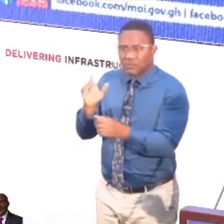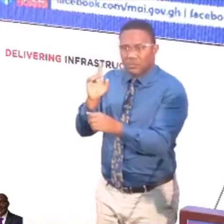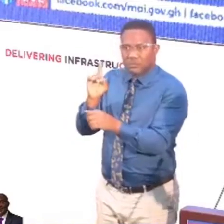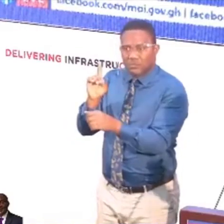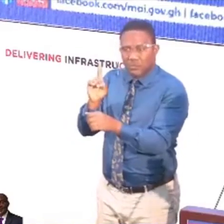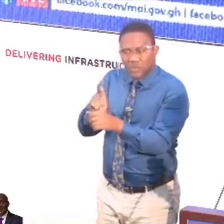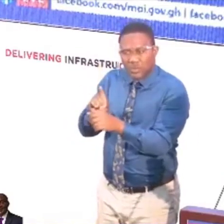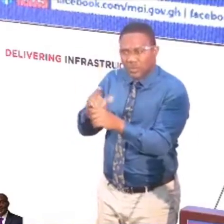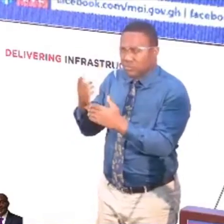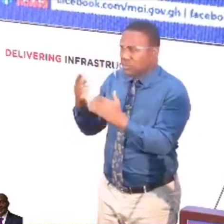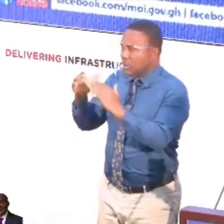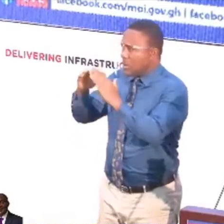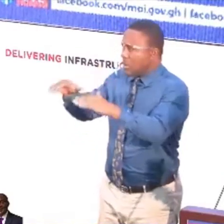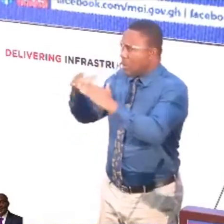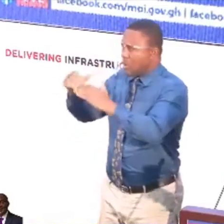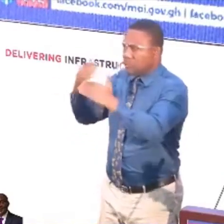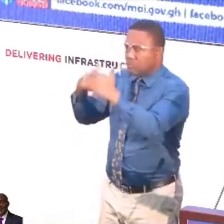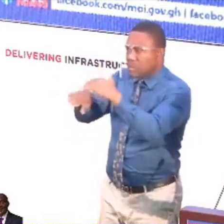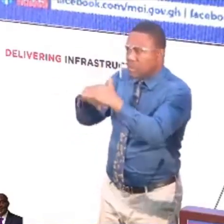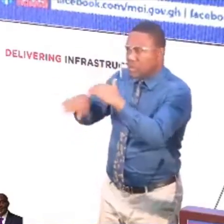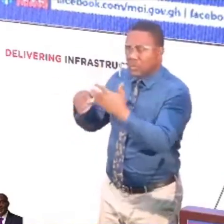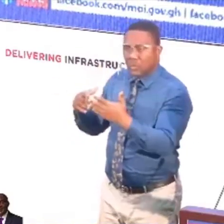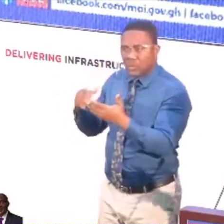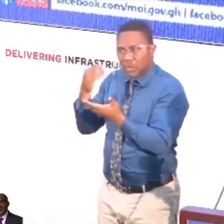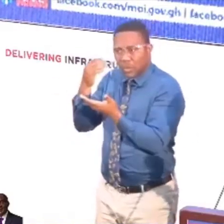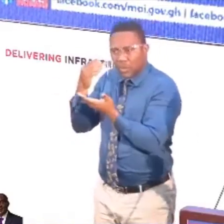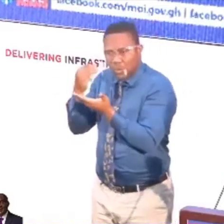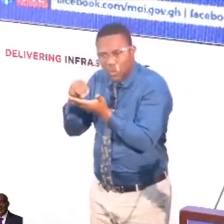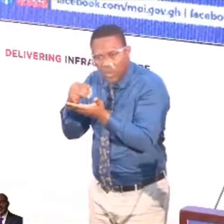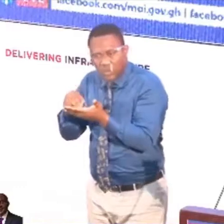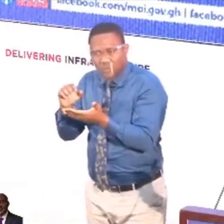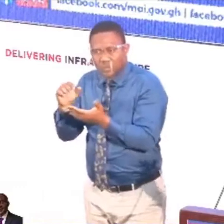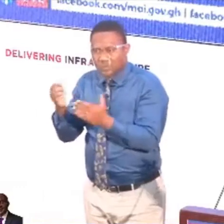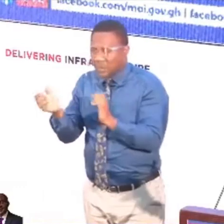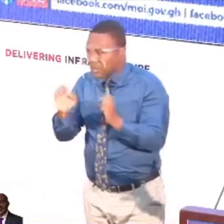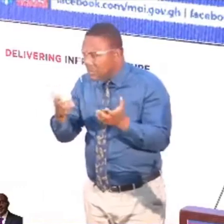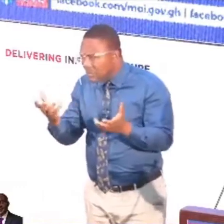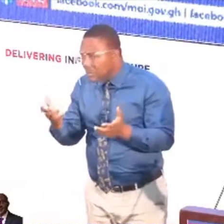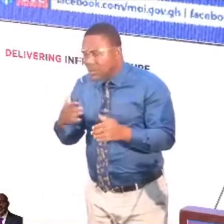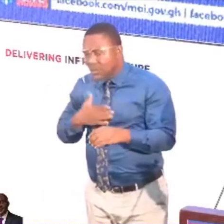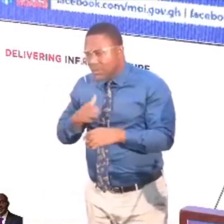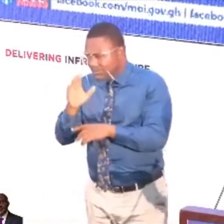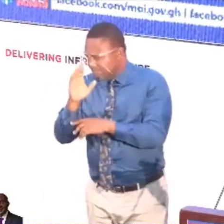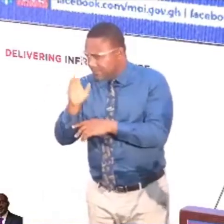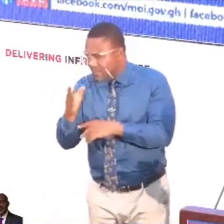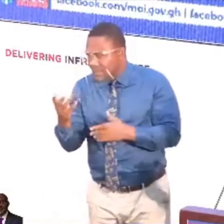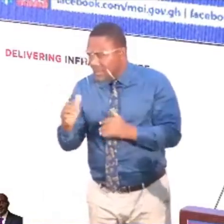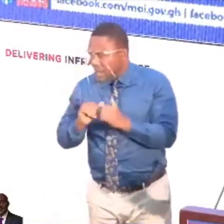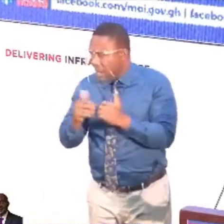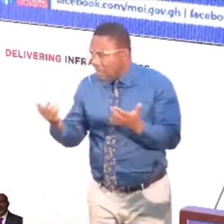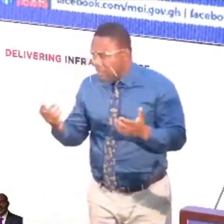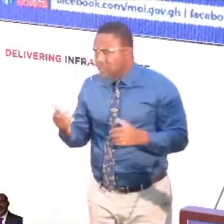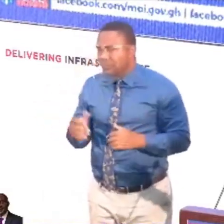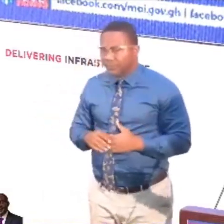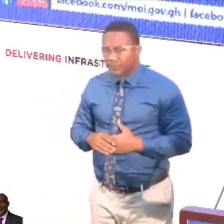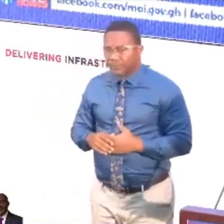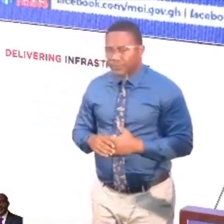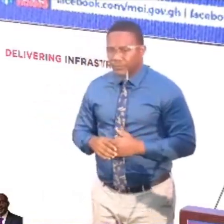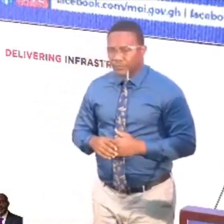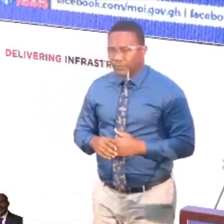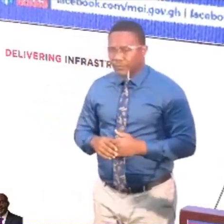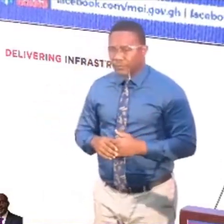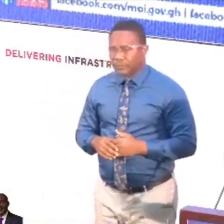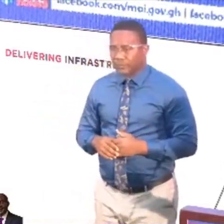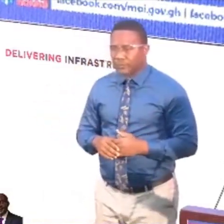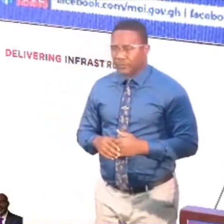friendly on your monitoring and evaluation rounds. Please speak to the issue of how disability friendly is the infrastructure.